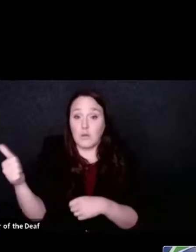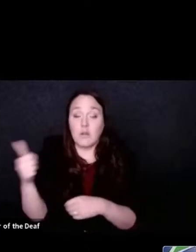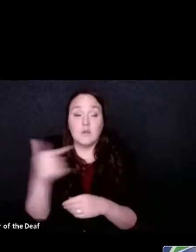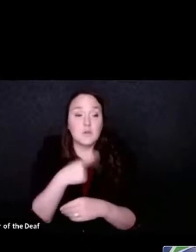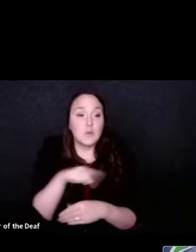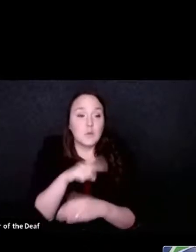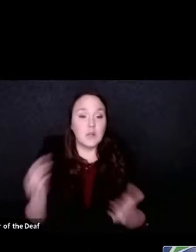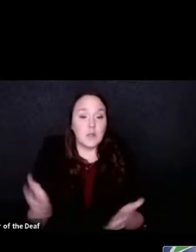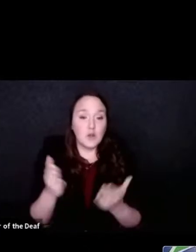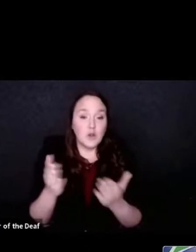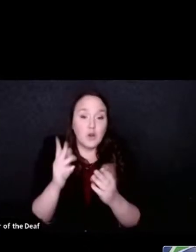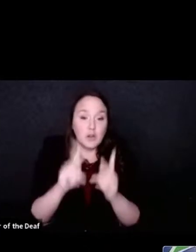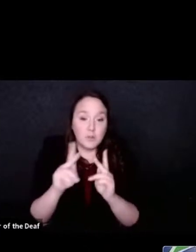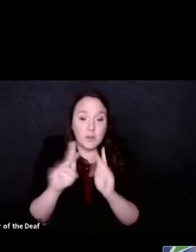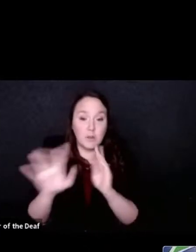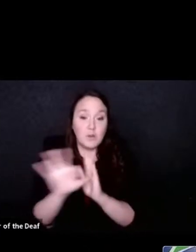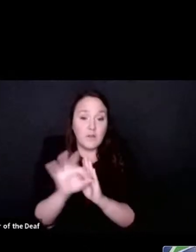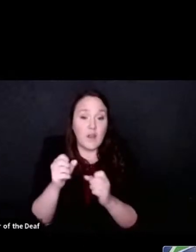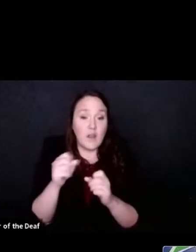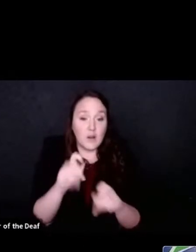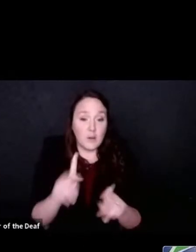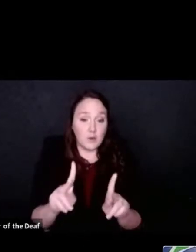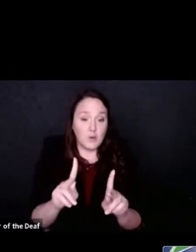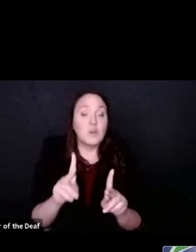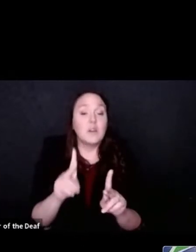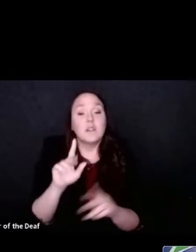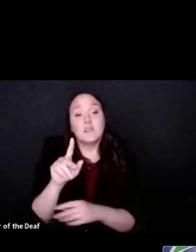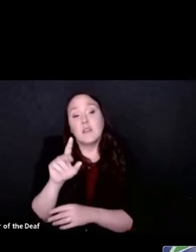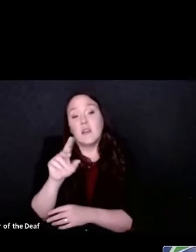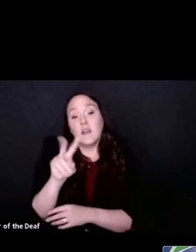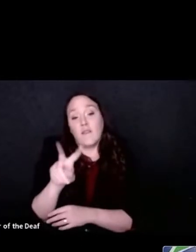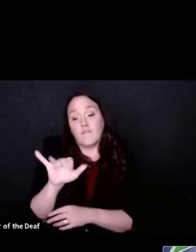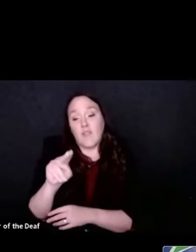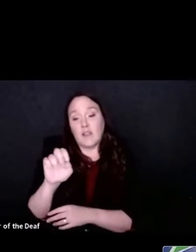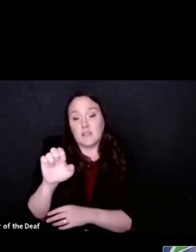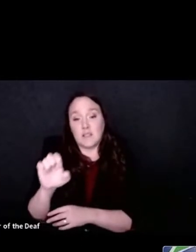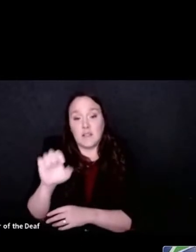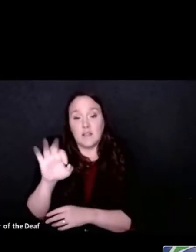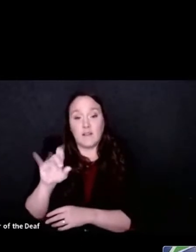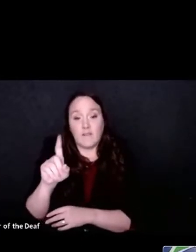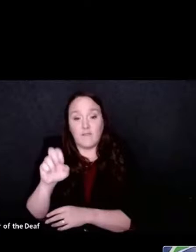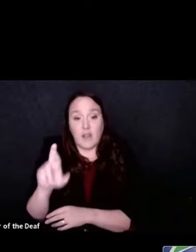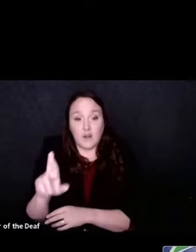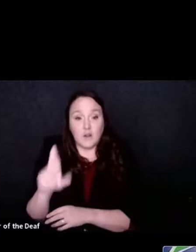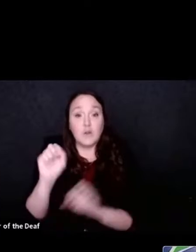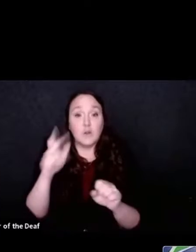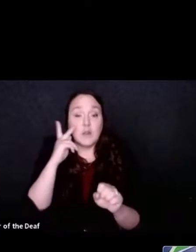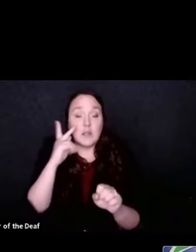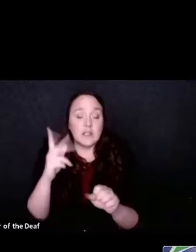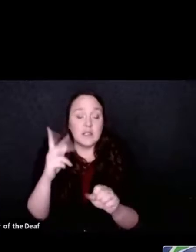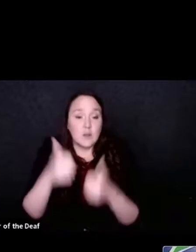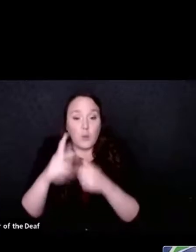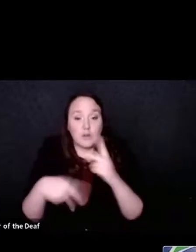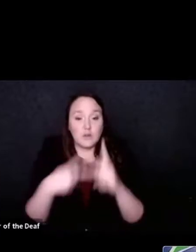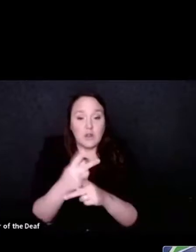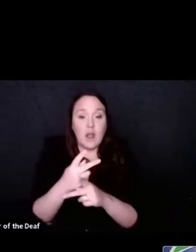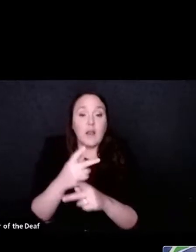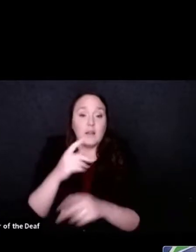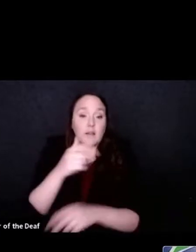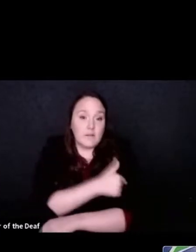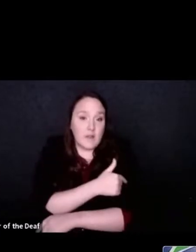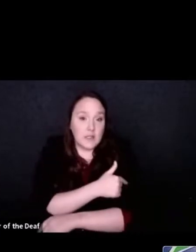to seek opportunities. And on Vaccine Finder, that website, you can actually see the type of vaccines that the different providers